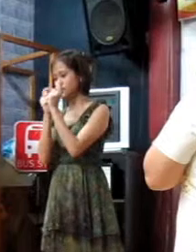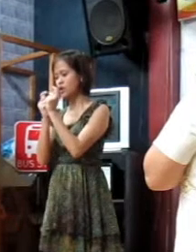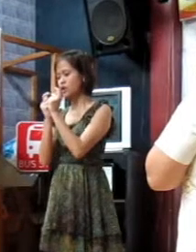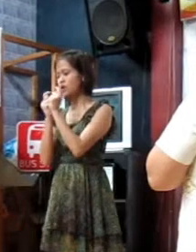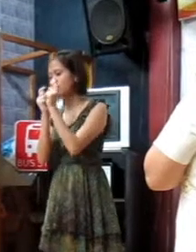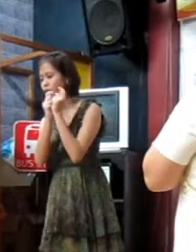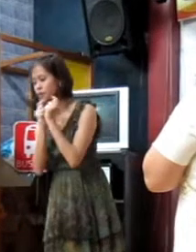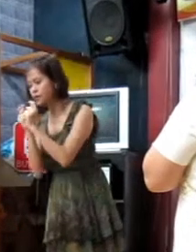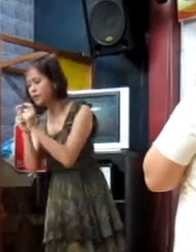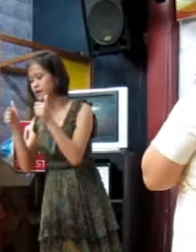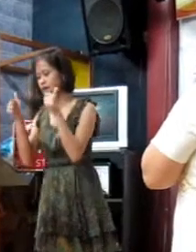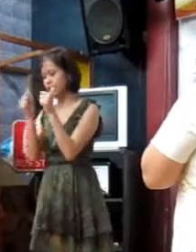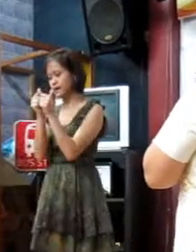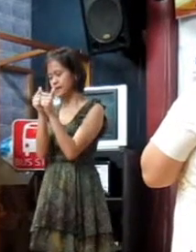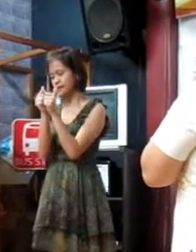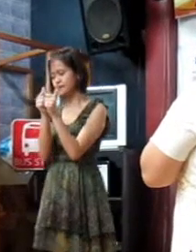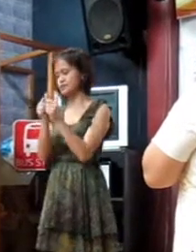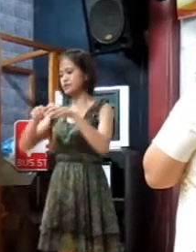together with